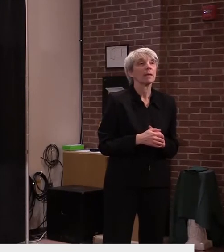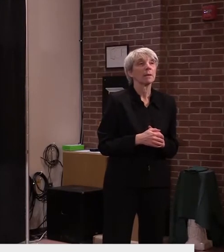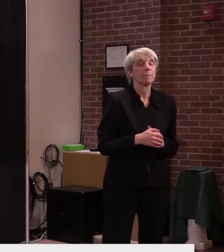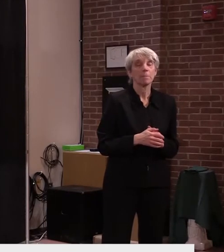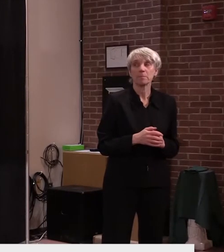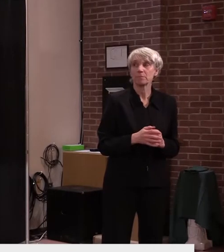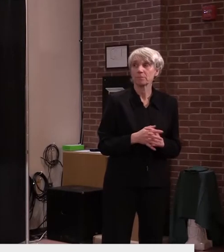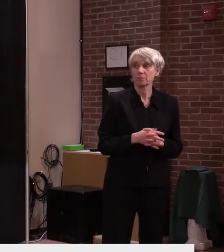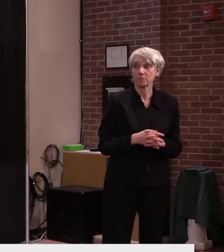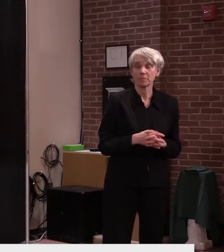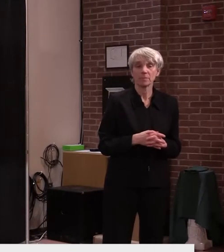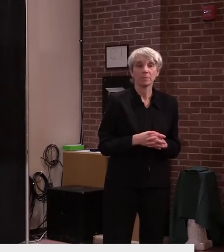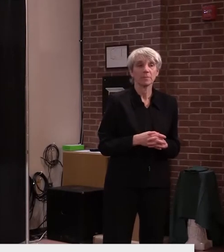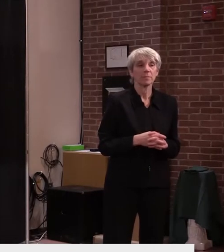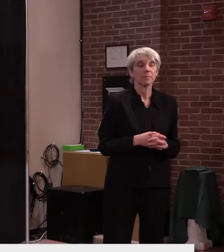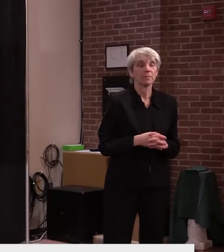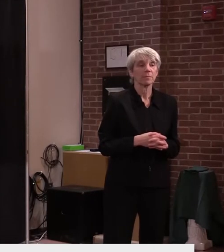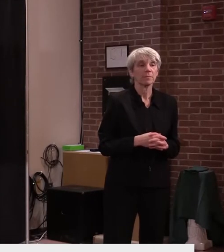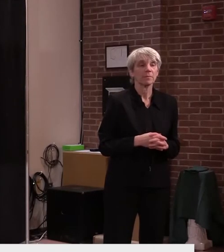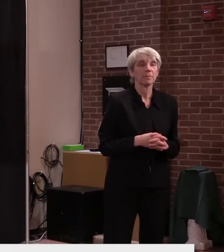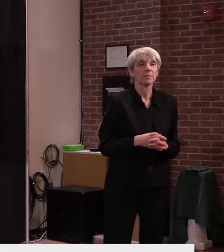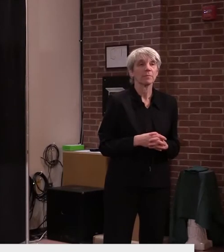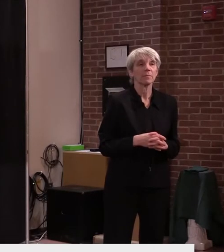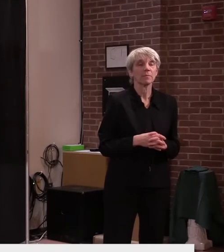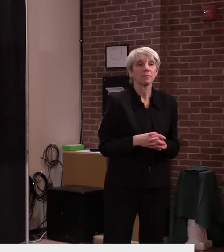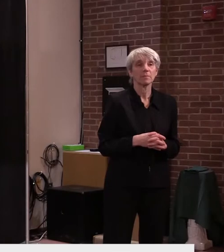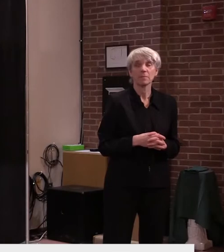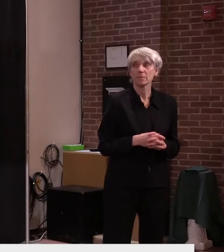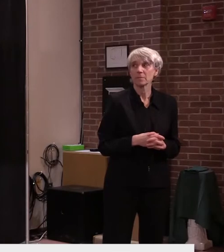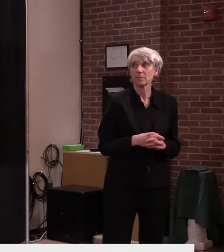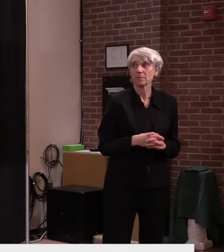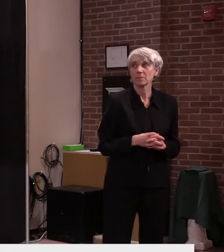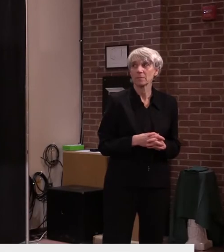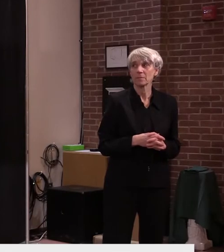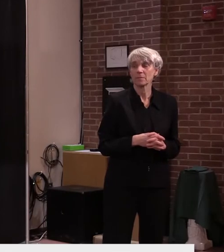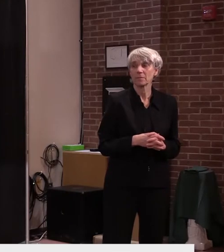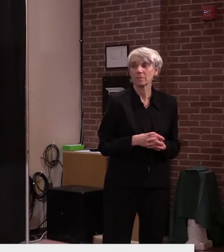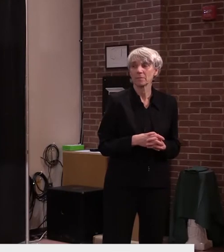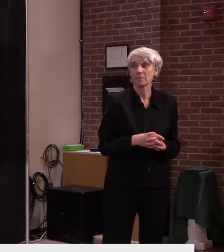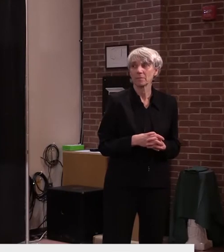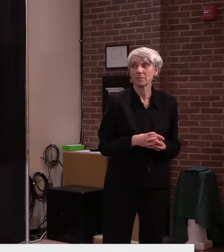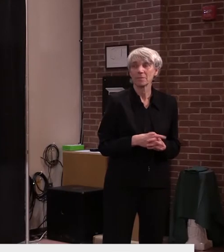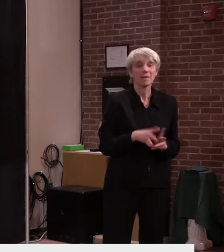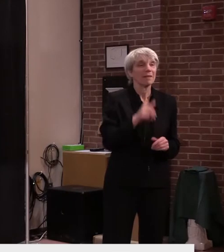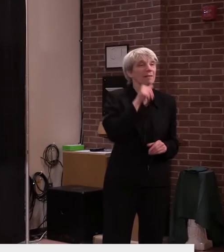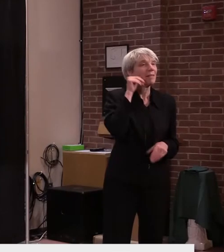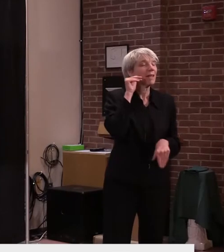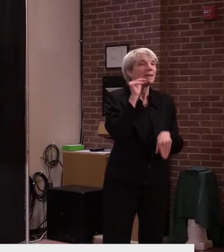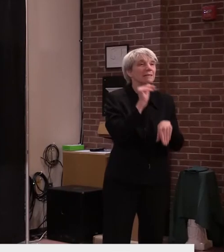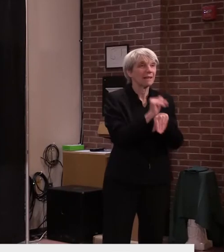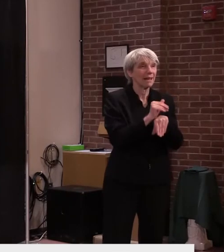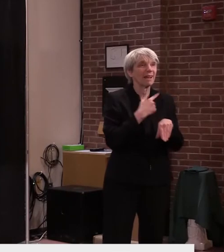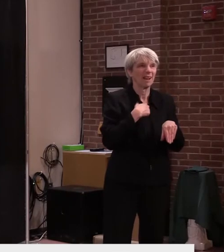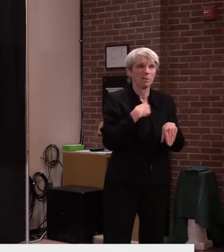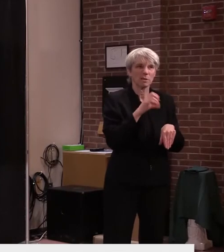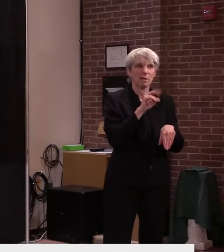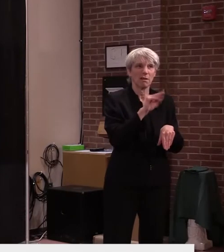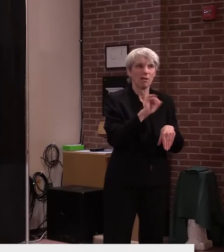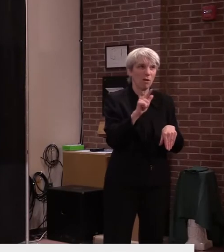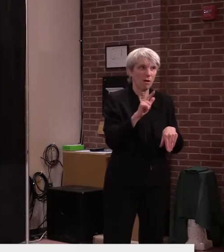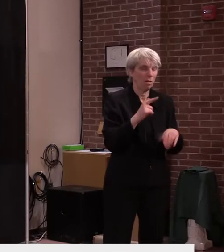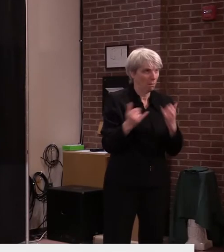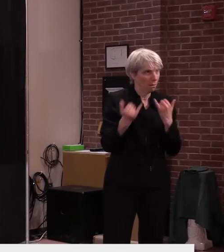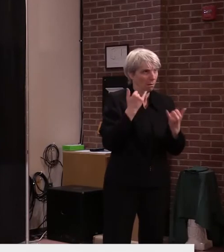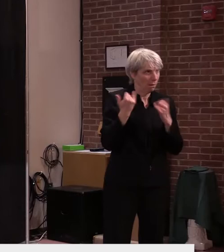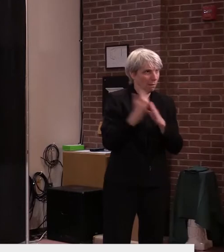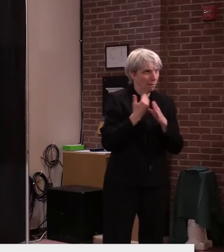you will experience what my pediatric residents lovingly refer to as post-call Dr. Bell. So I